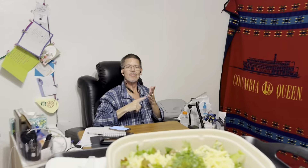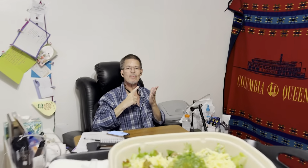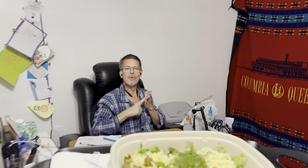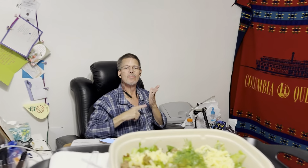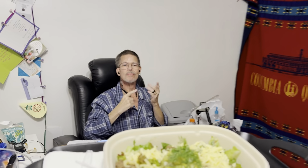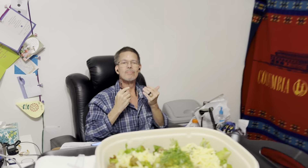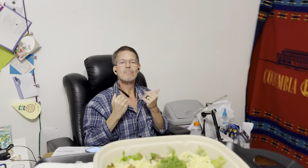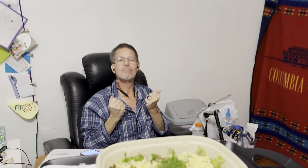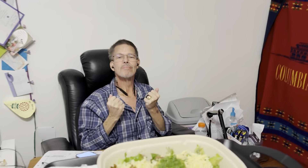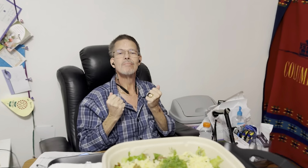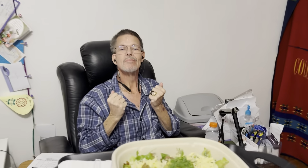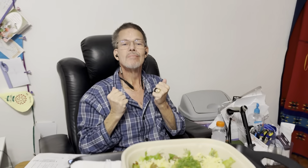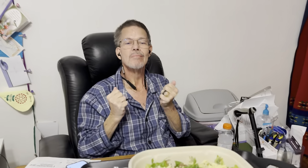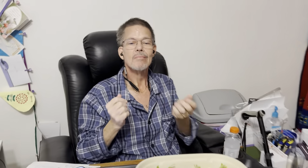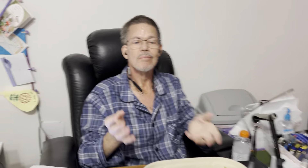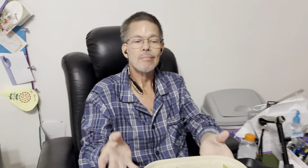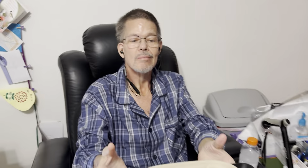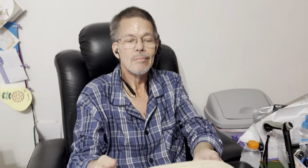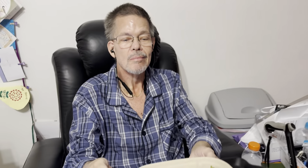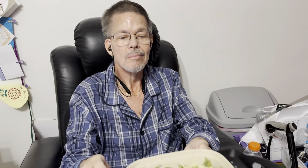Bye-bye. Ooh, what's for dinner?